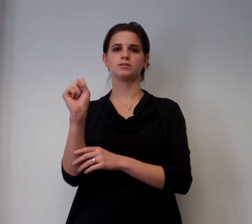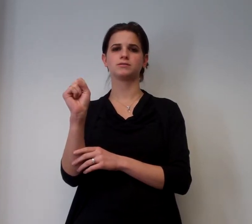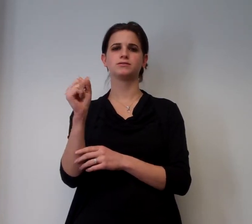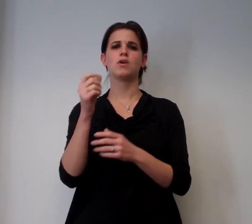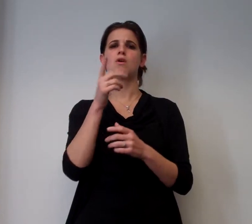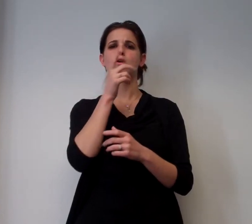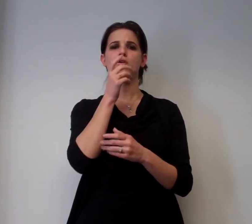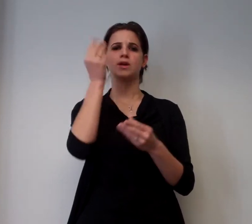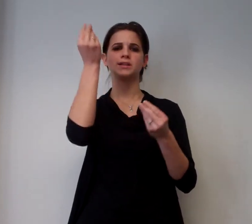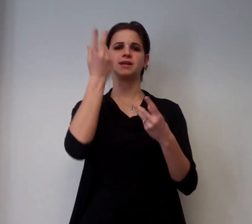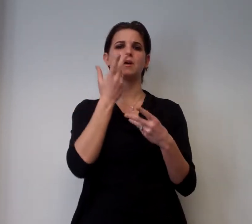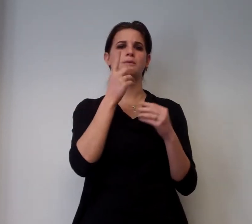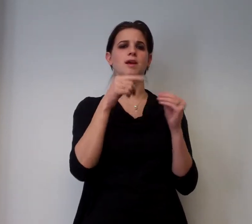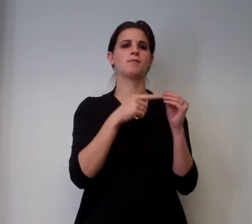Not from your book, maybe you know the story.